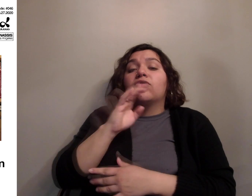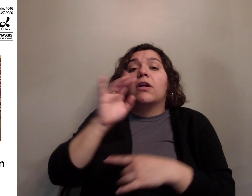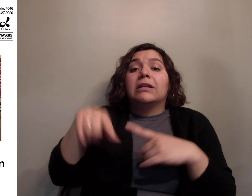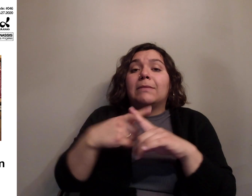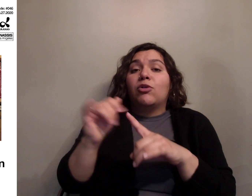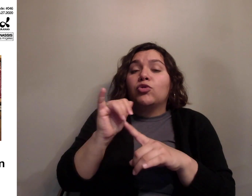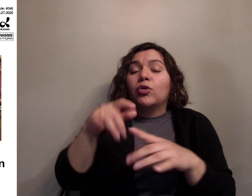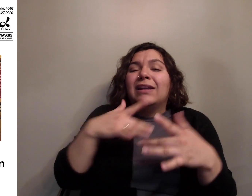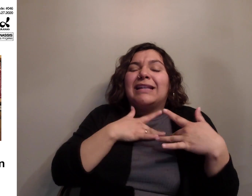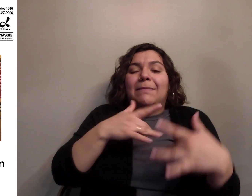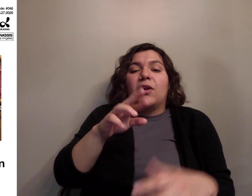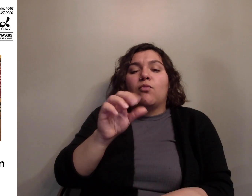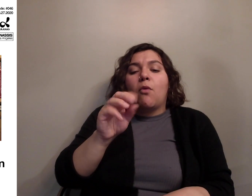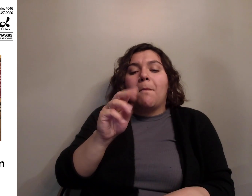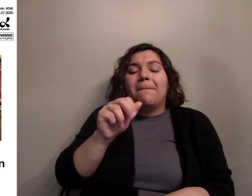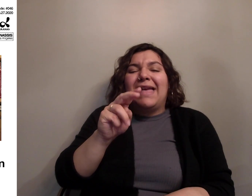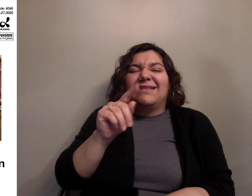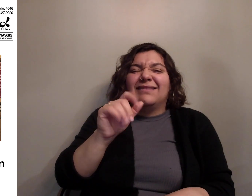very romantic idea.